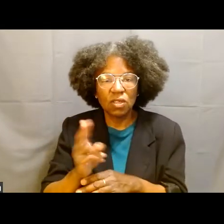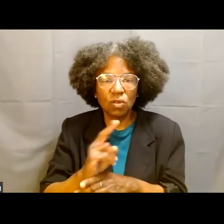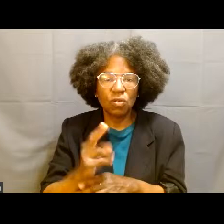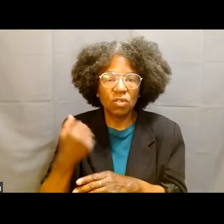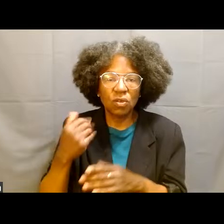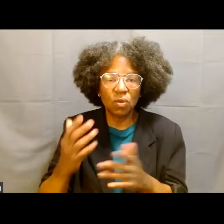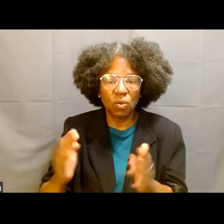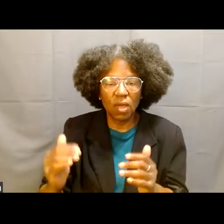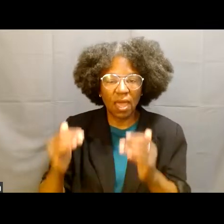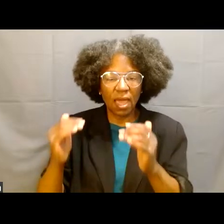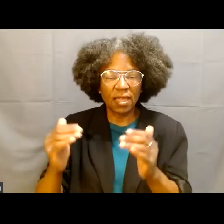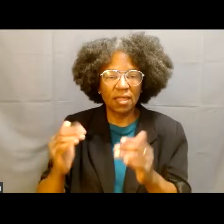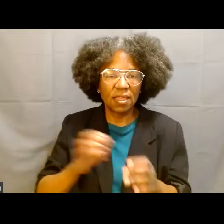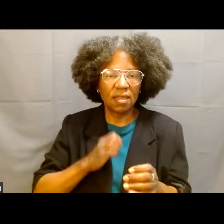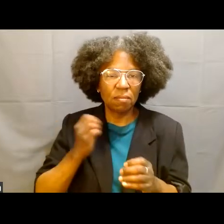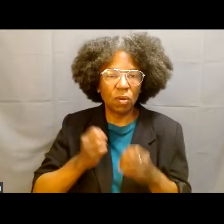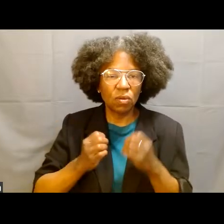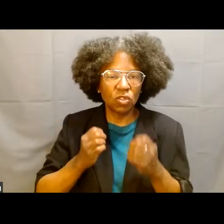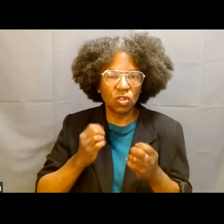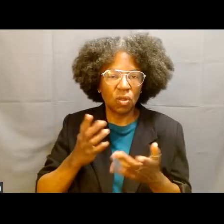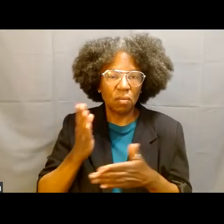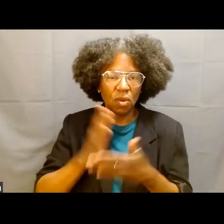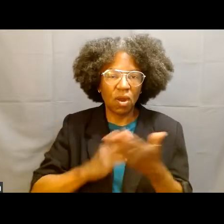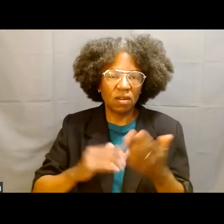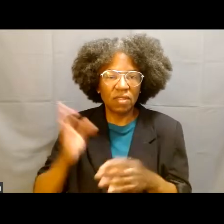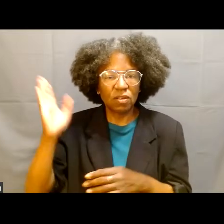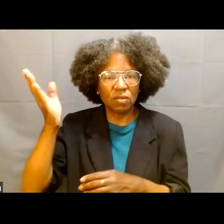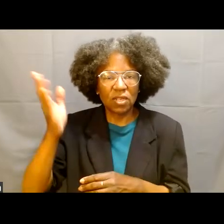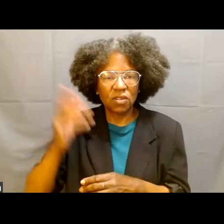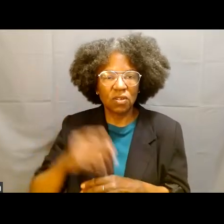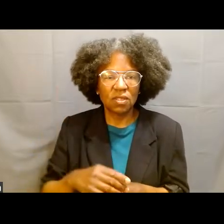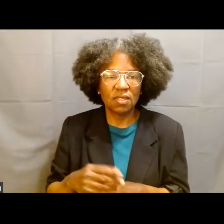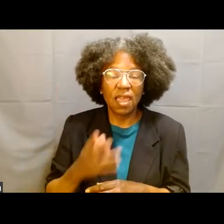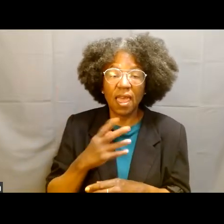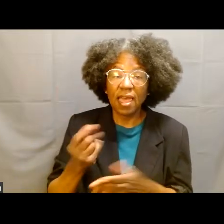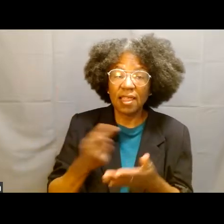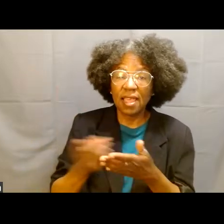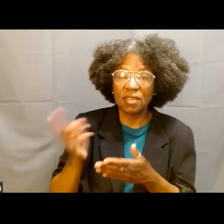their speeches. And lastly, we are both members of the new AI